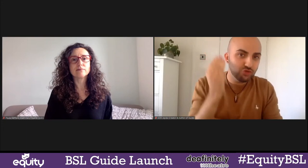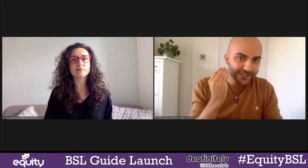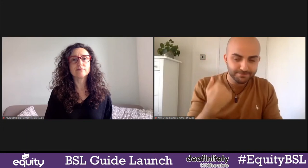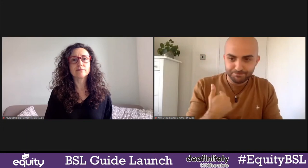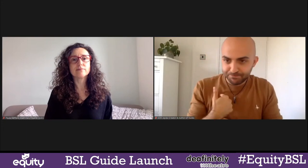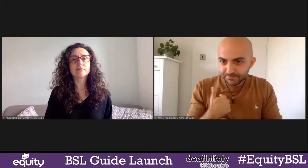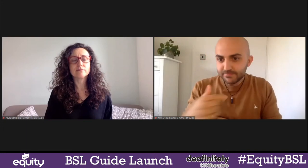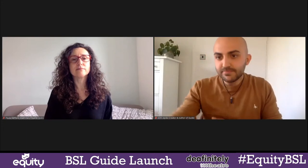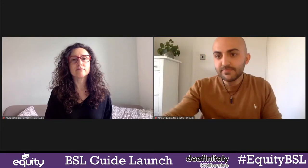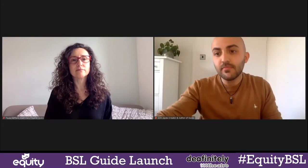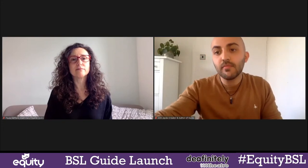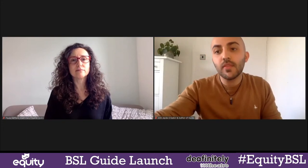also happen to be hard of hearing.